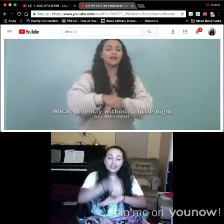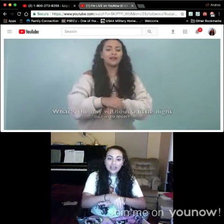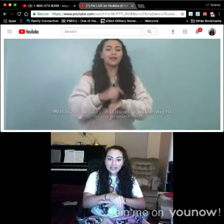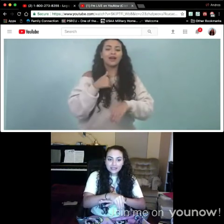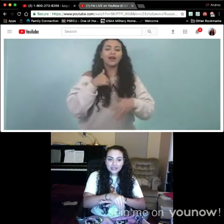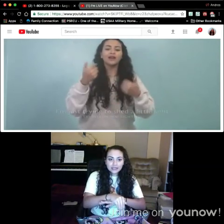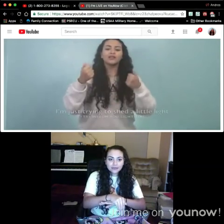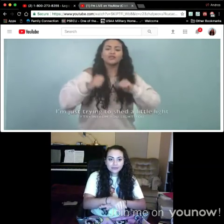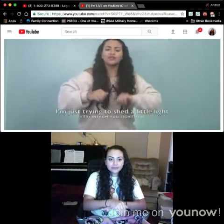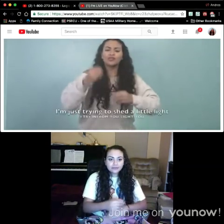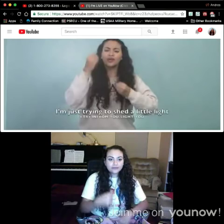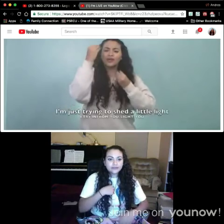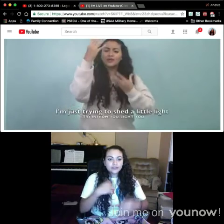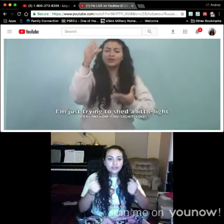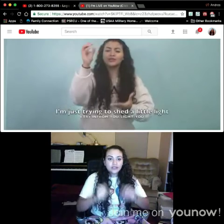little night?